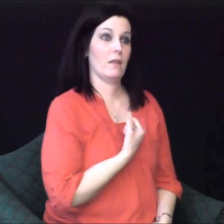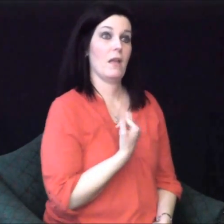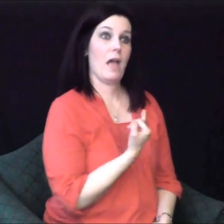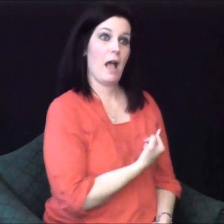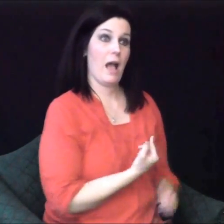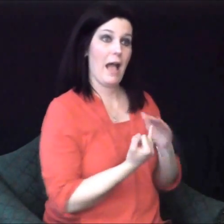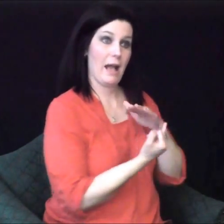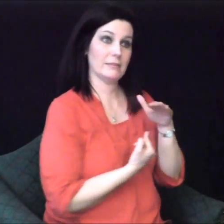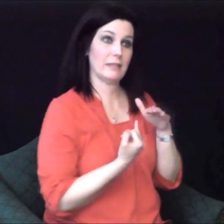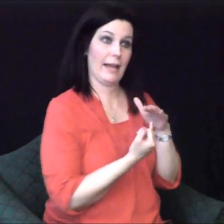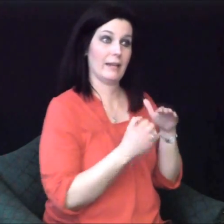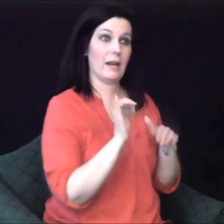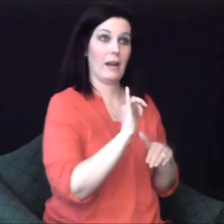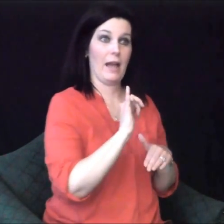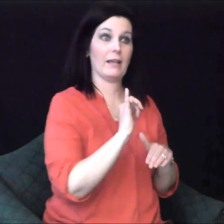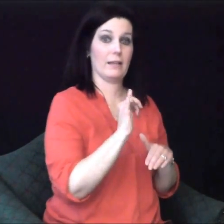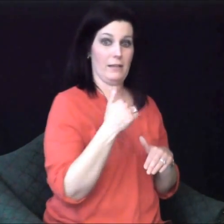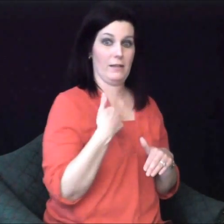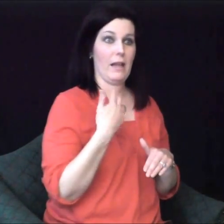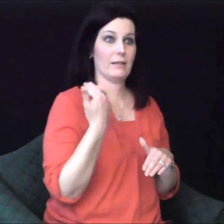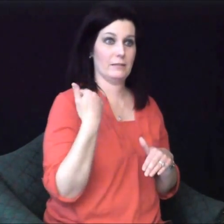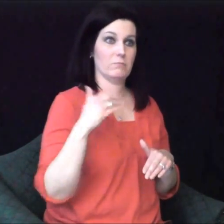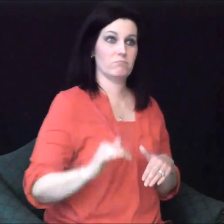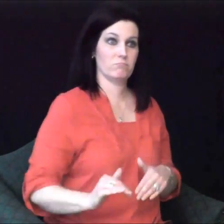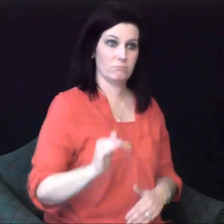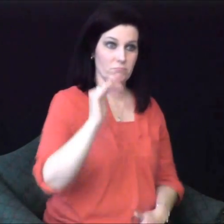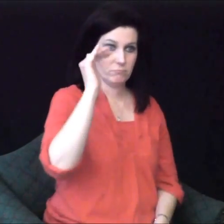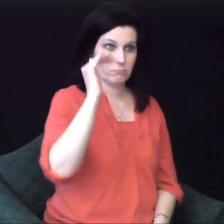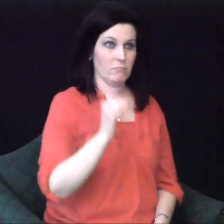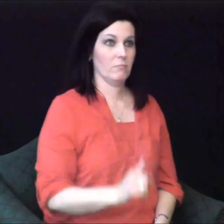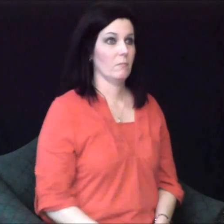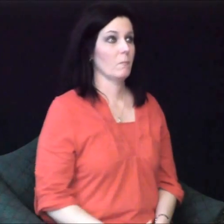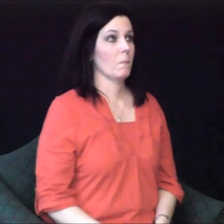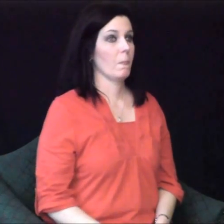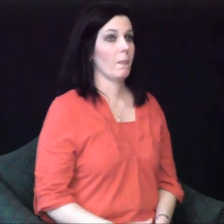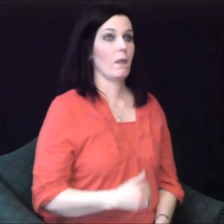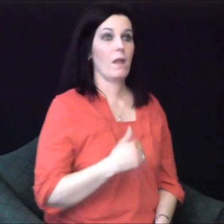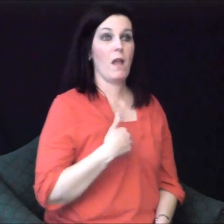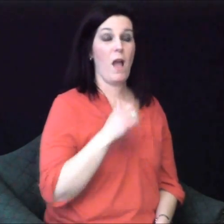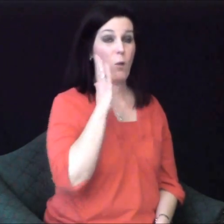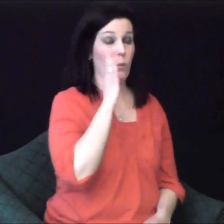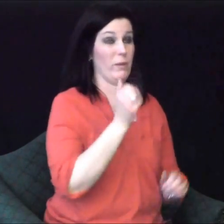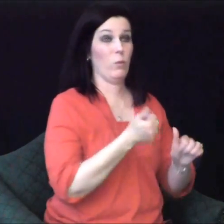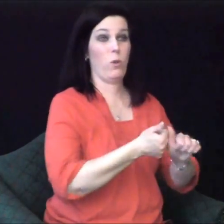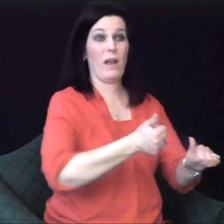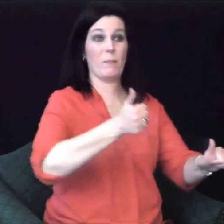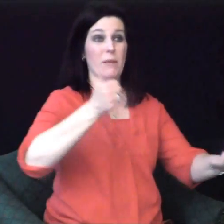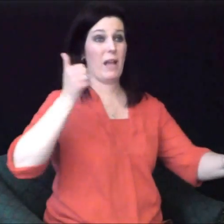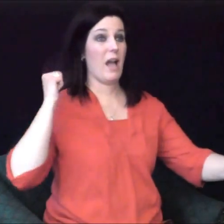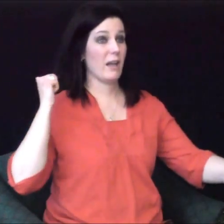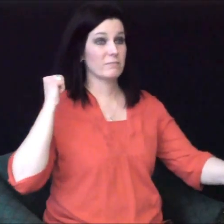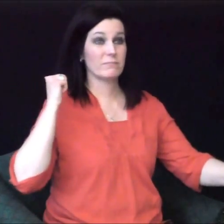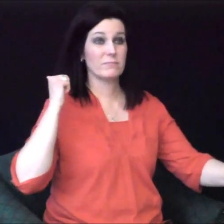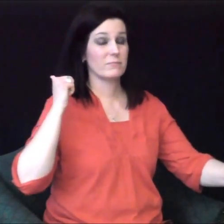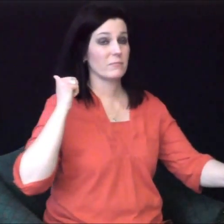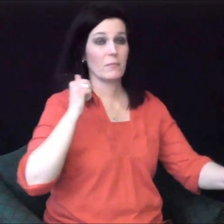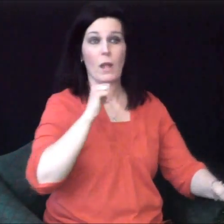myself, if I was isolated like I was when I was in school. You know, I would